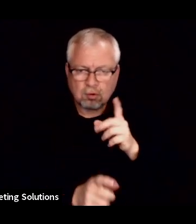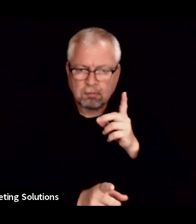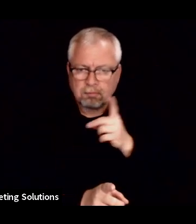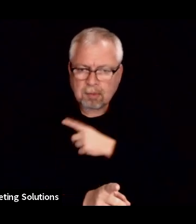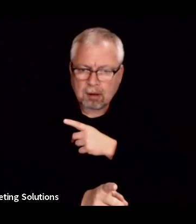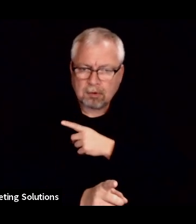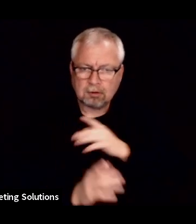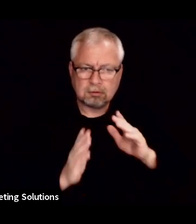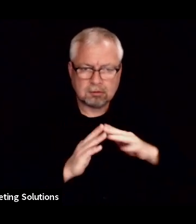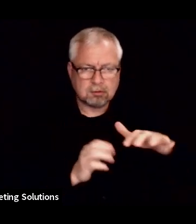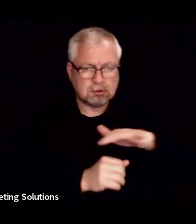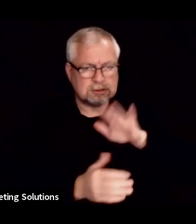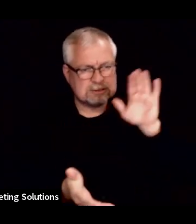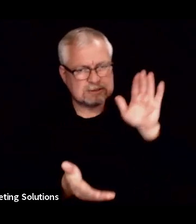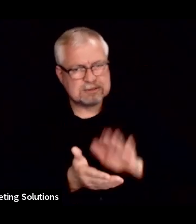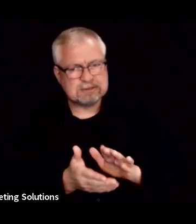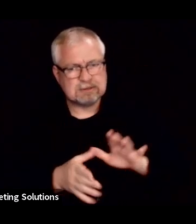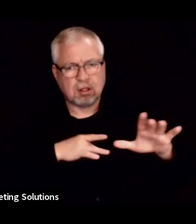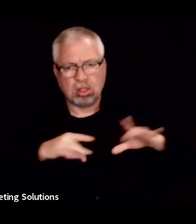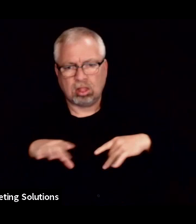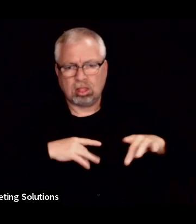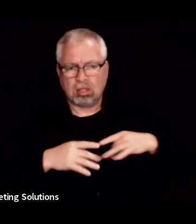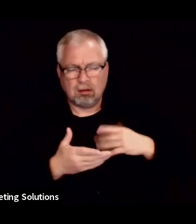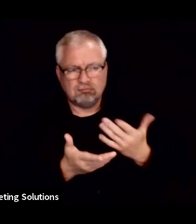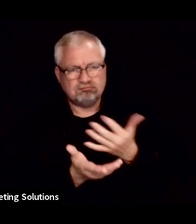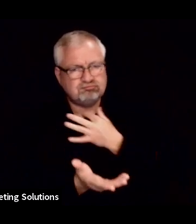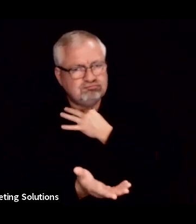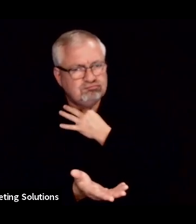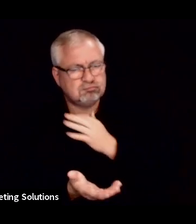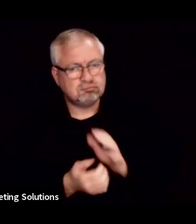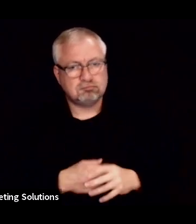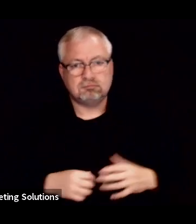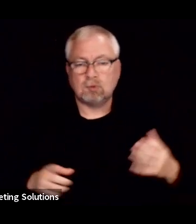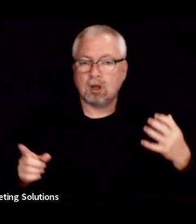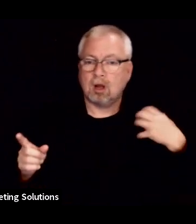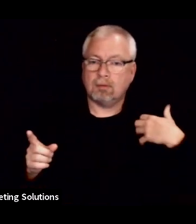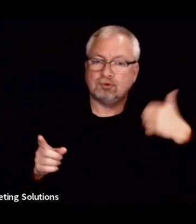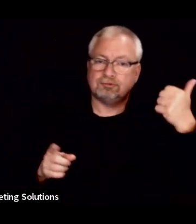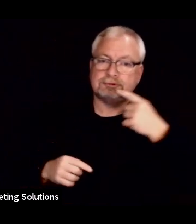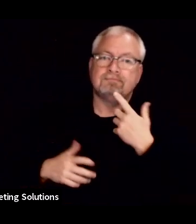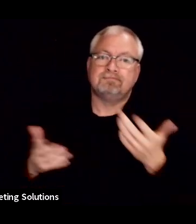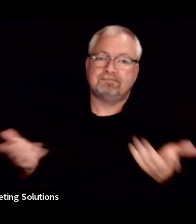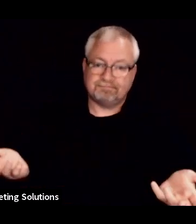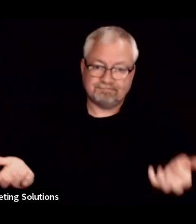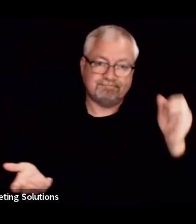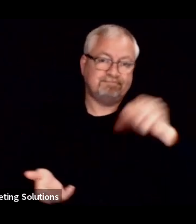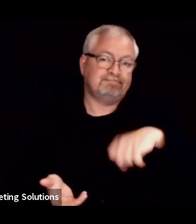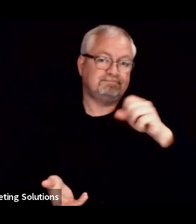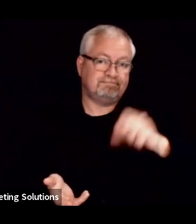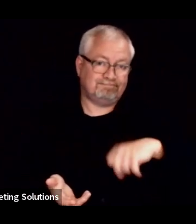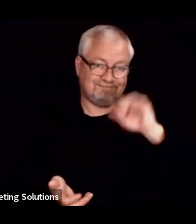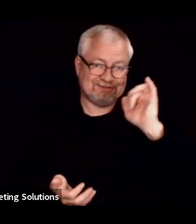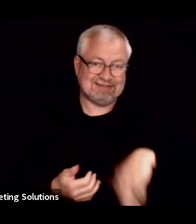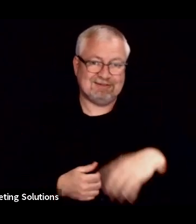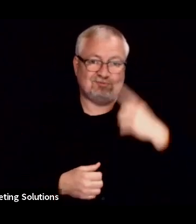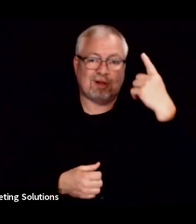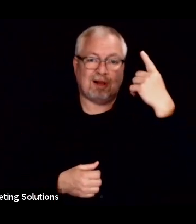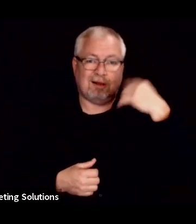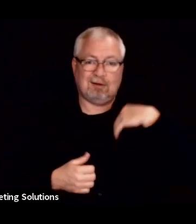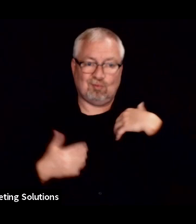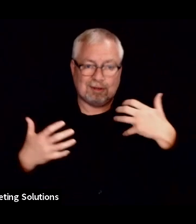Well, yeah, that's one of the reasons that we wanted to continue to point out that the case